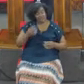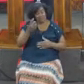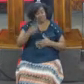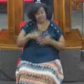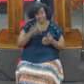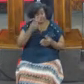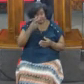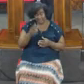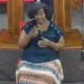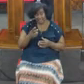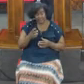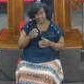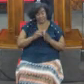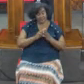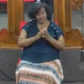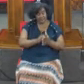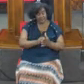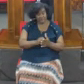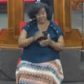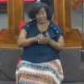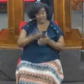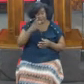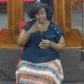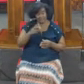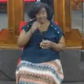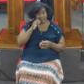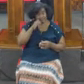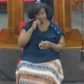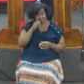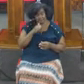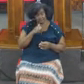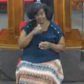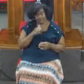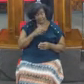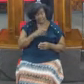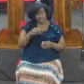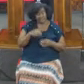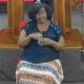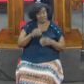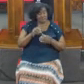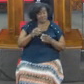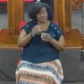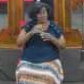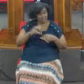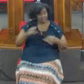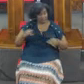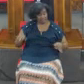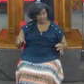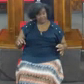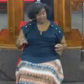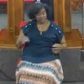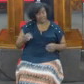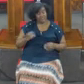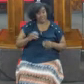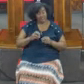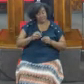an example that he had seen in his daily ministry. In this story, the